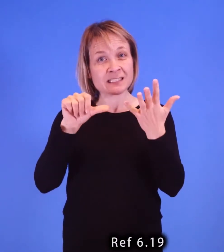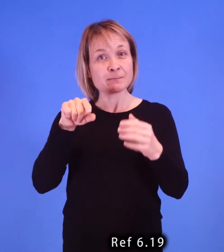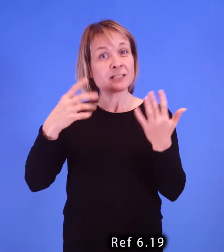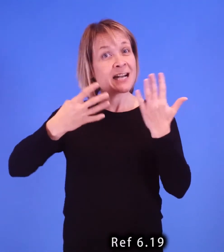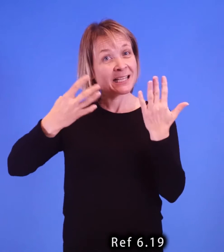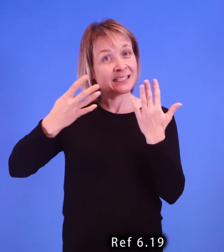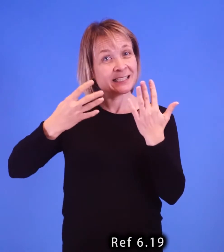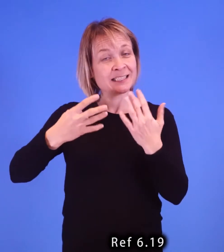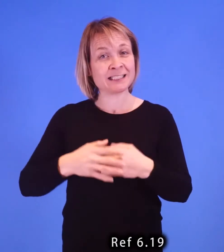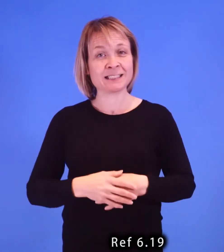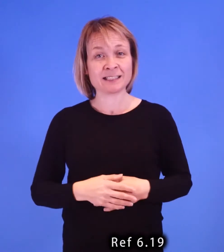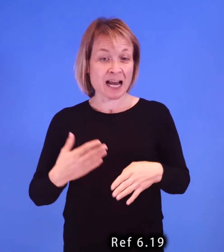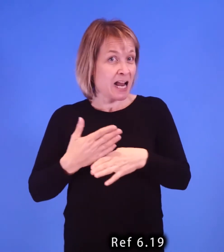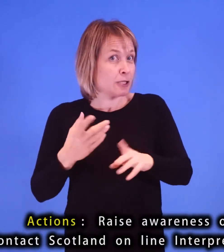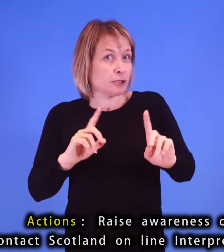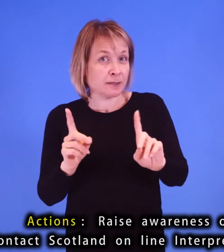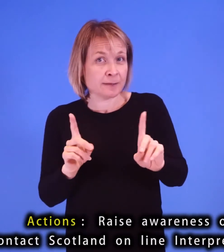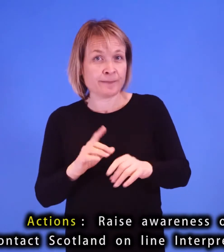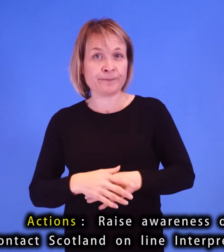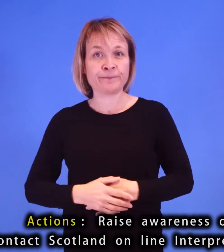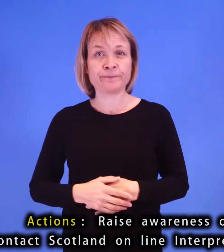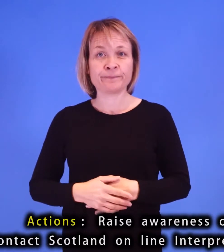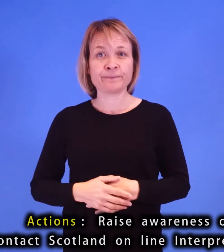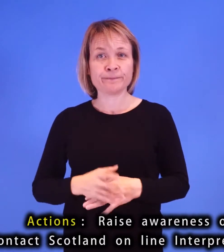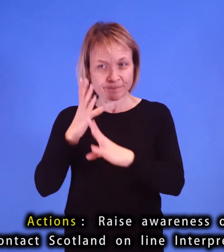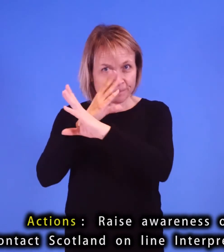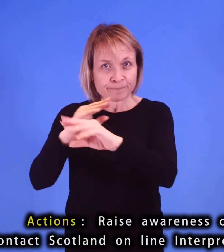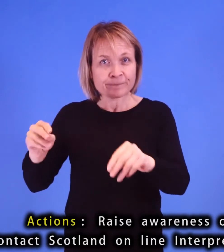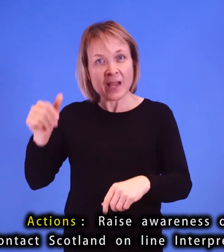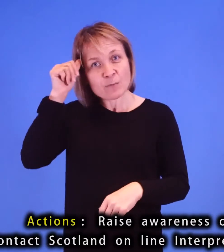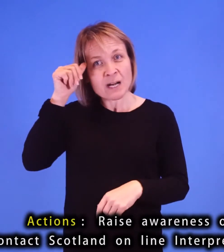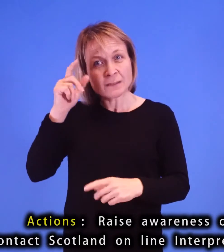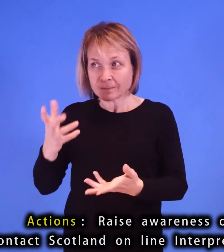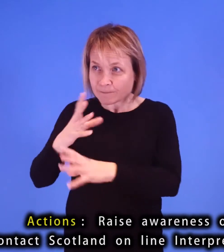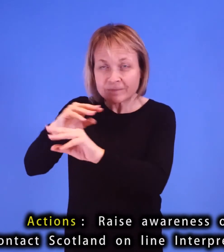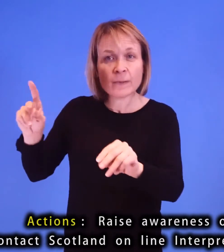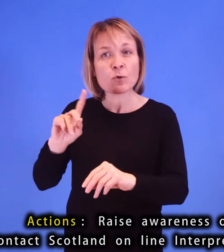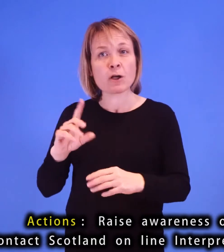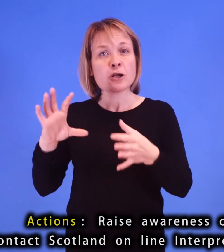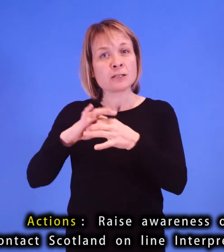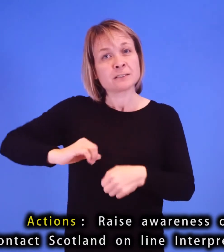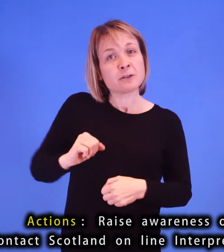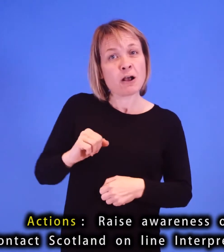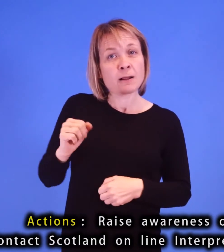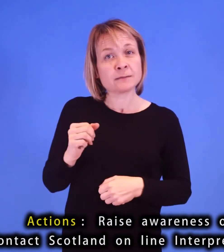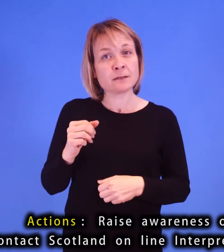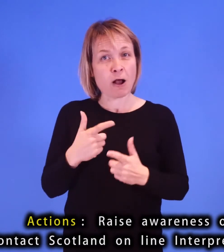Reference 6.19. Actions. Raise awareness of the Contact Scotland online